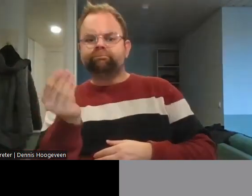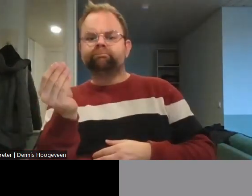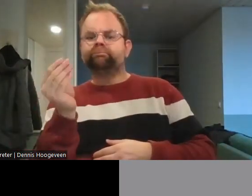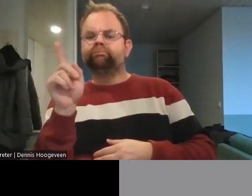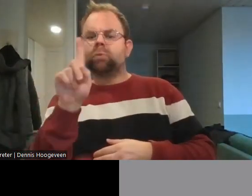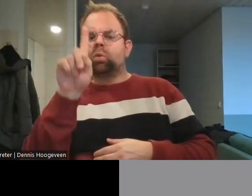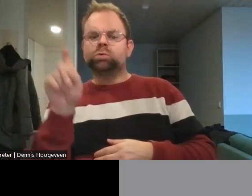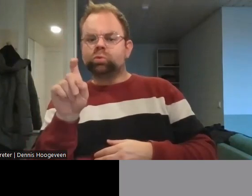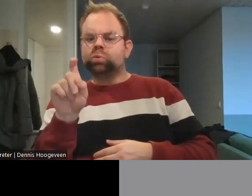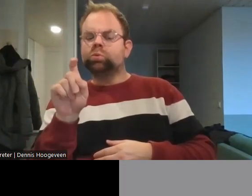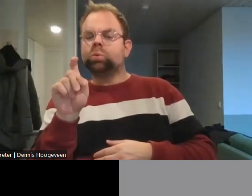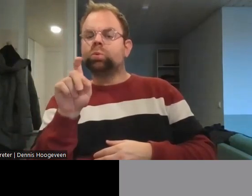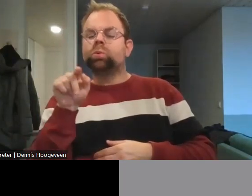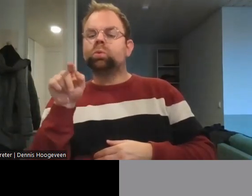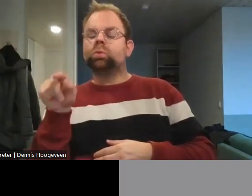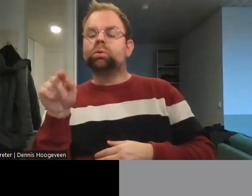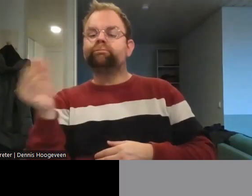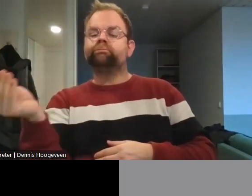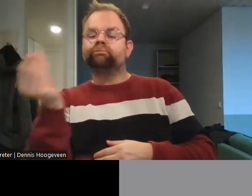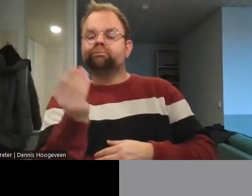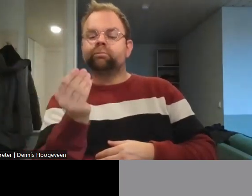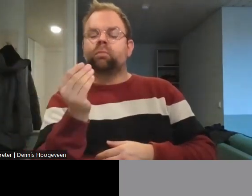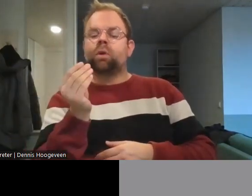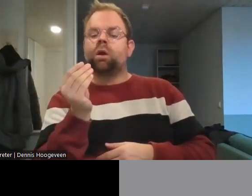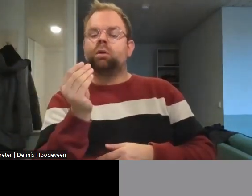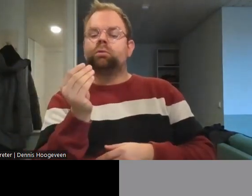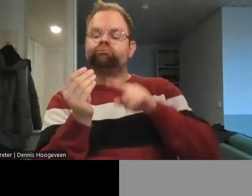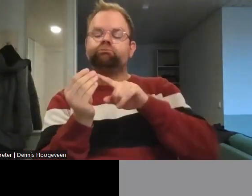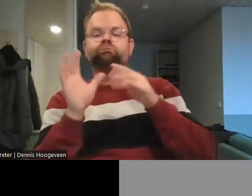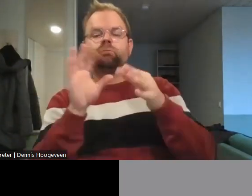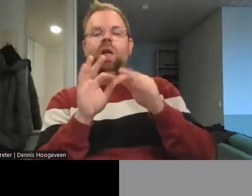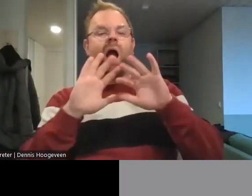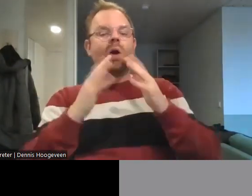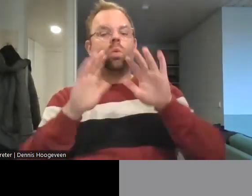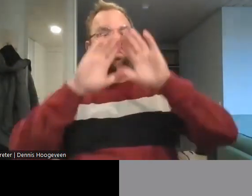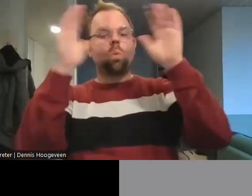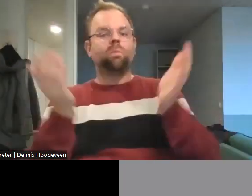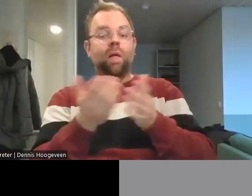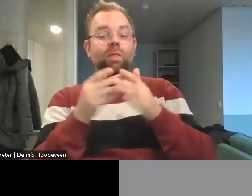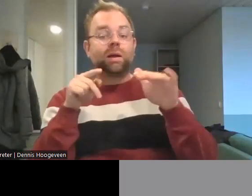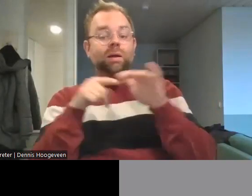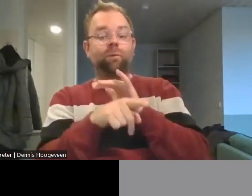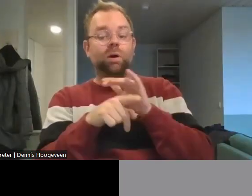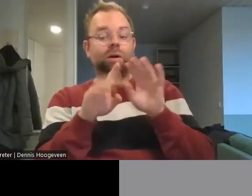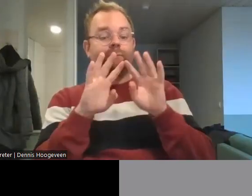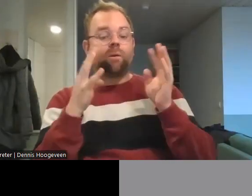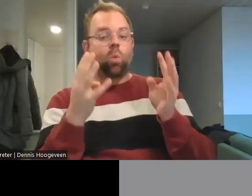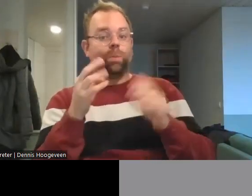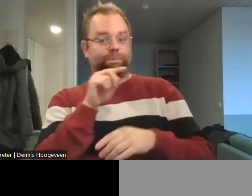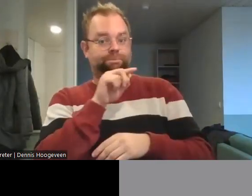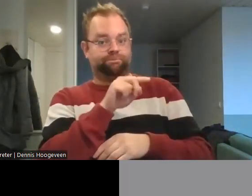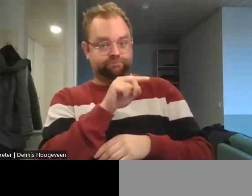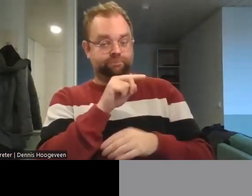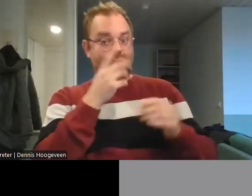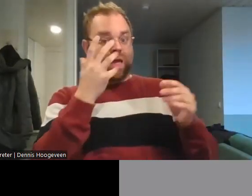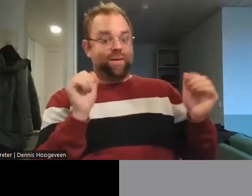other stakeholders. Okay, so that's what made the International Disability Alliance